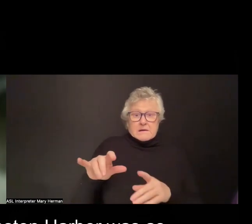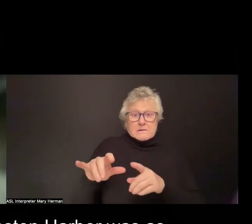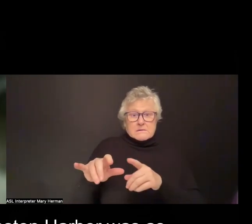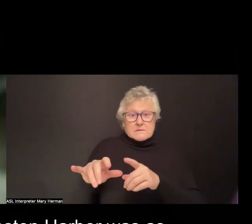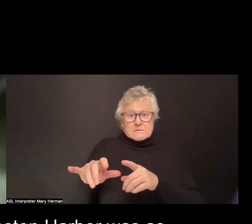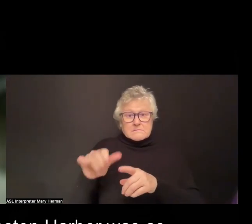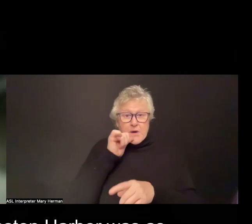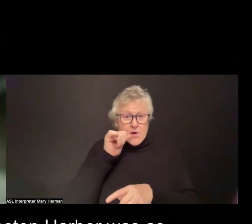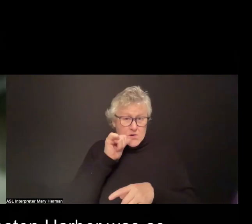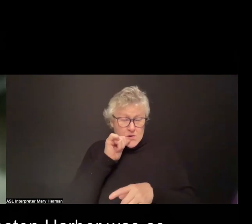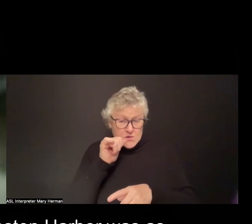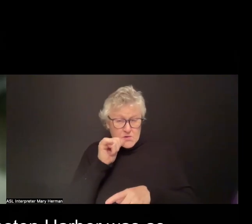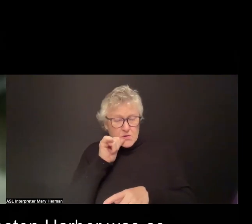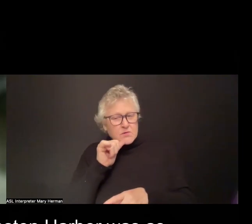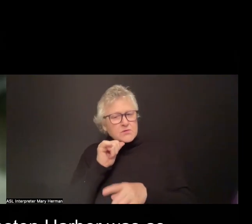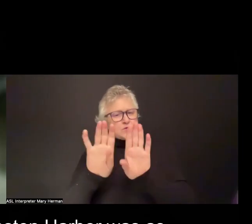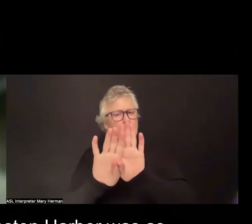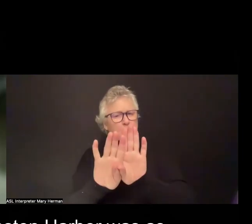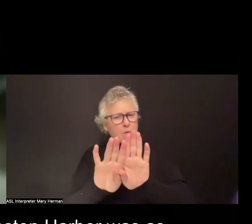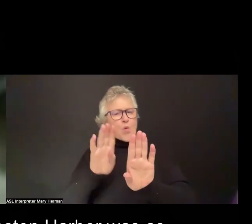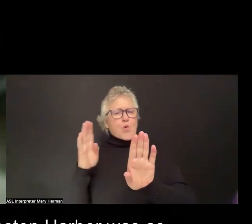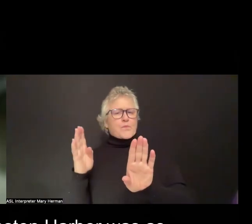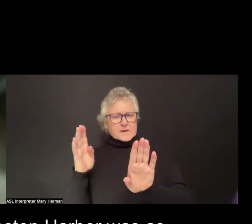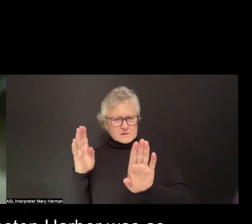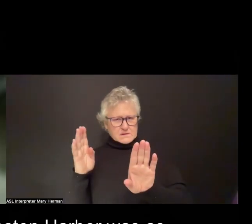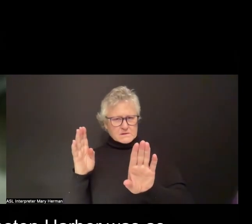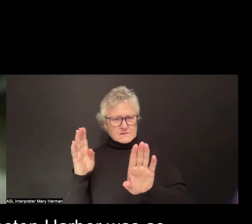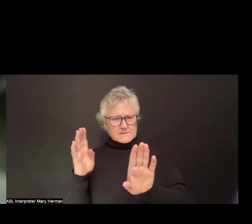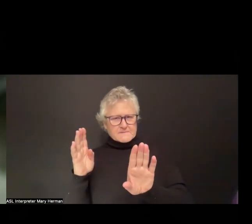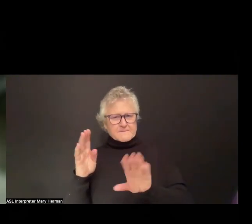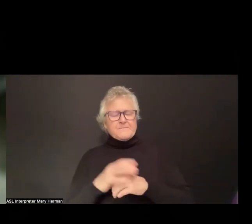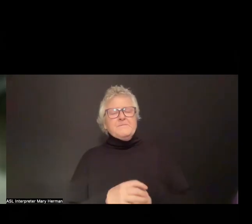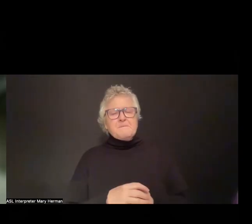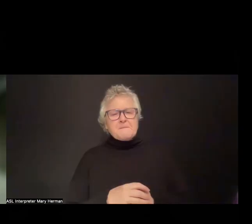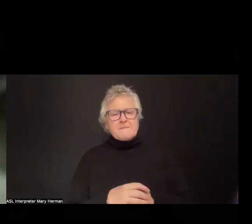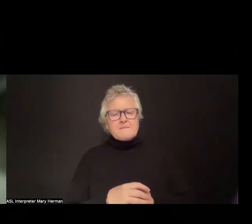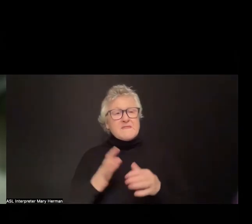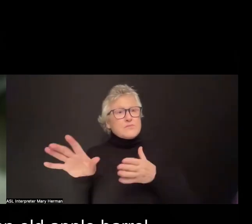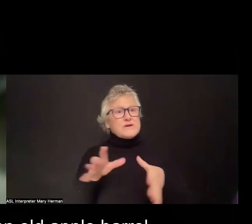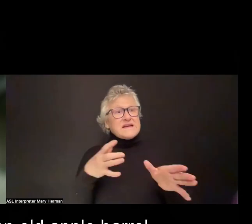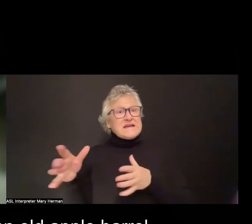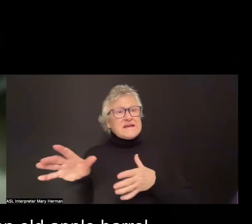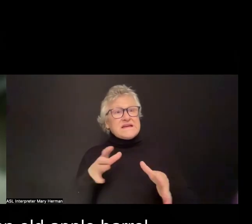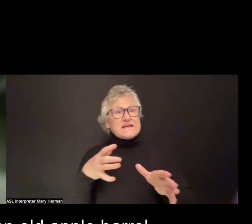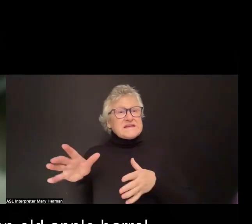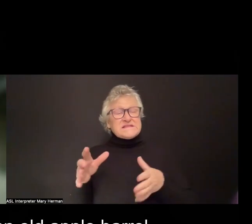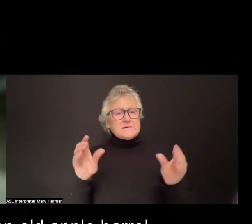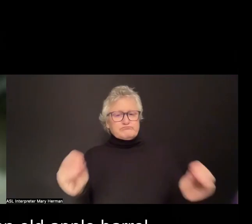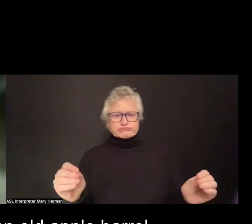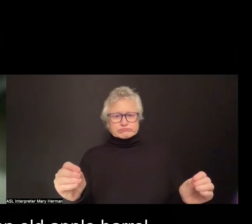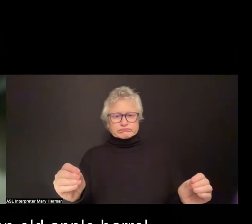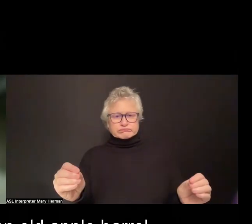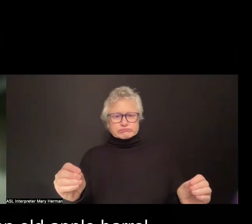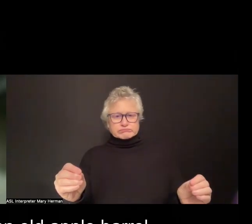but the water in Boston Harbor was as flat and slick as molten glass. I was sitting on an old apple